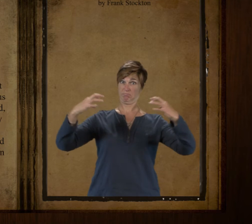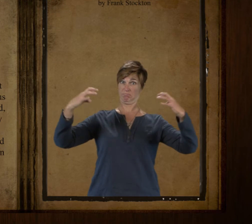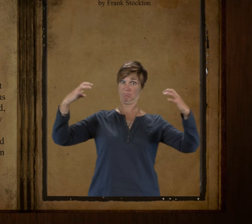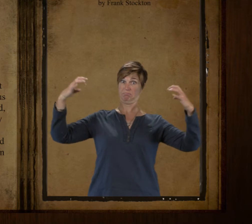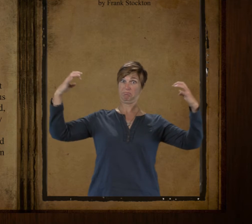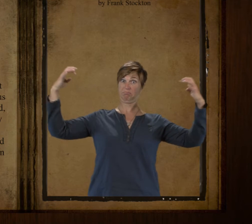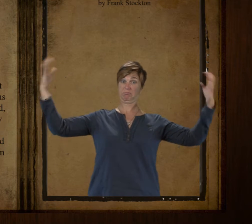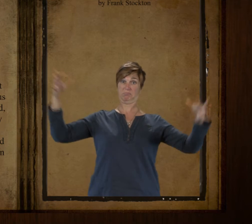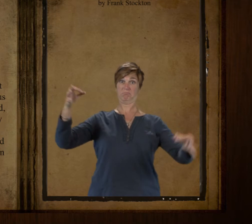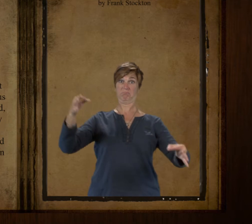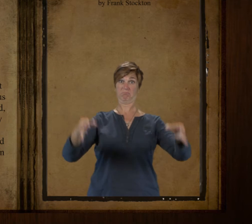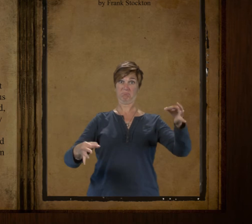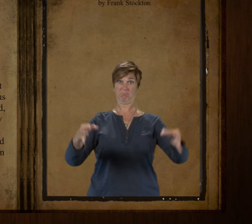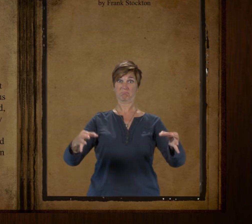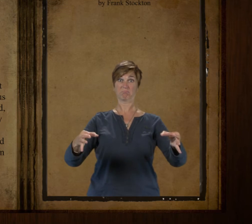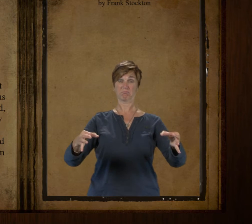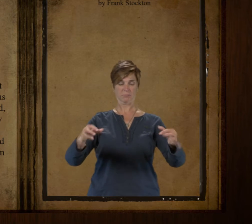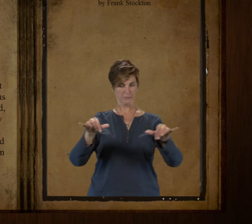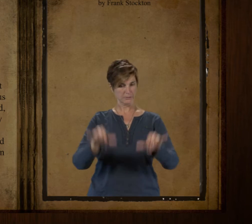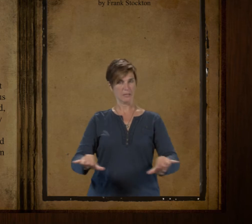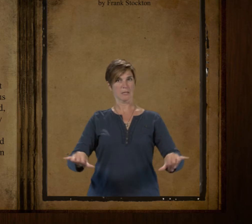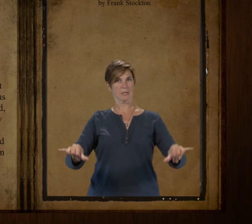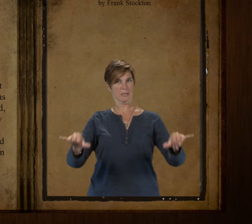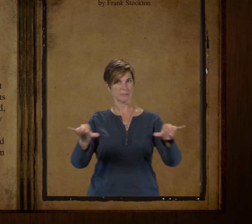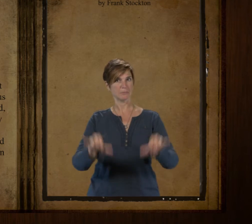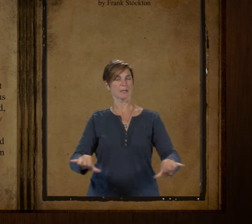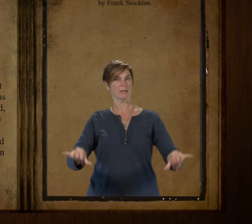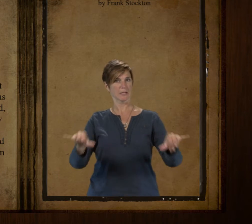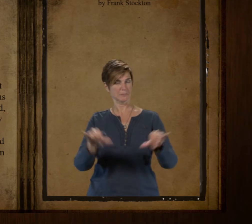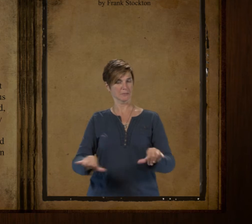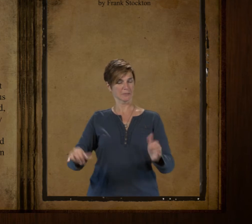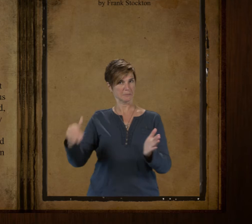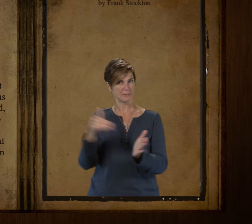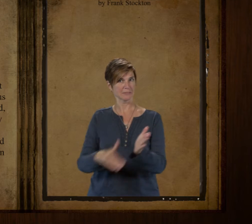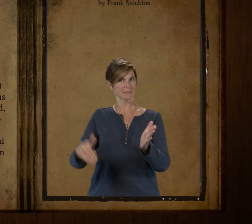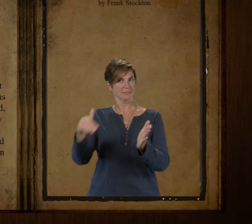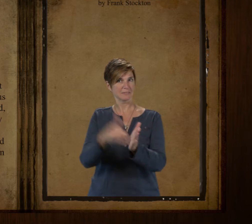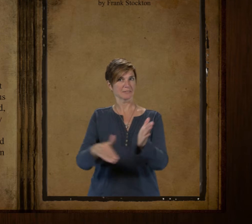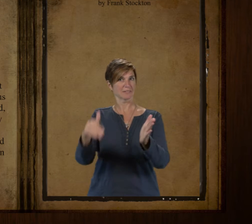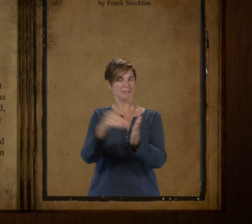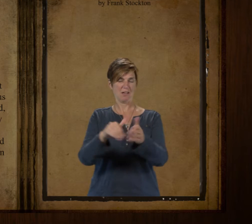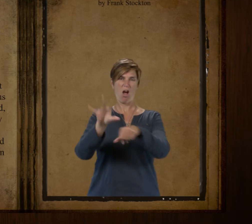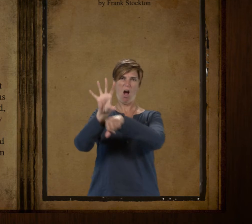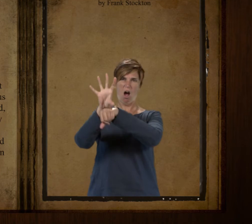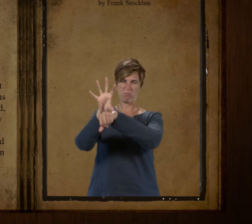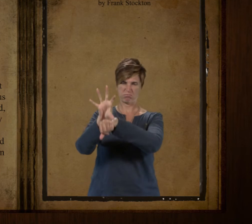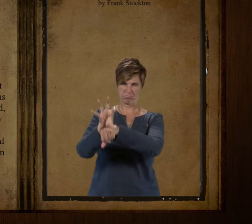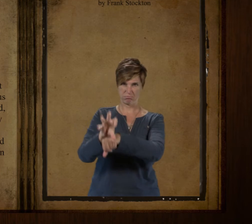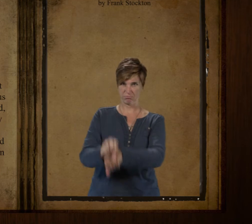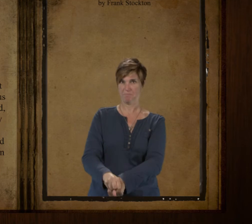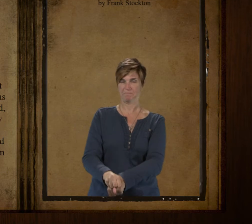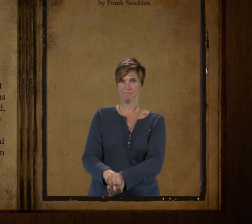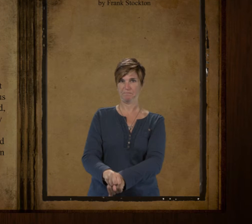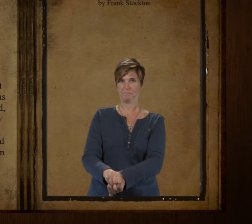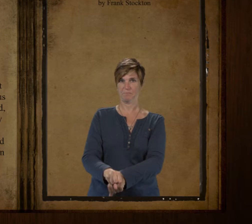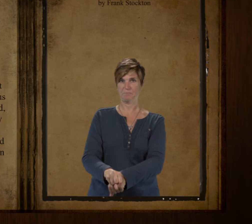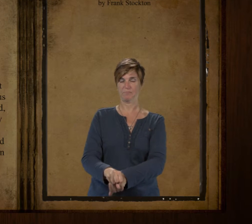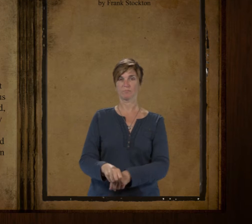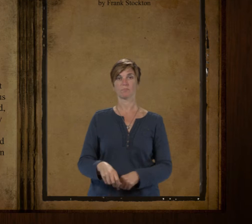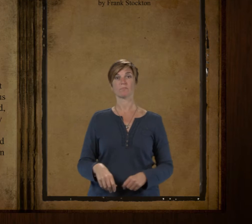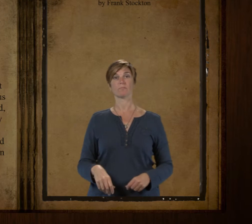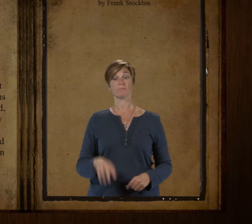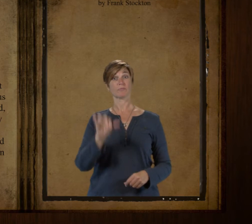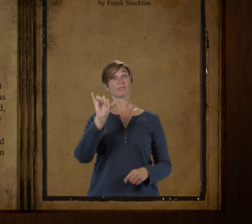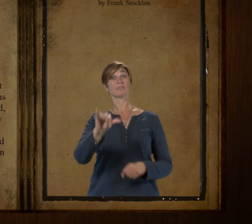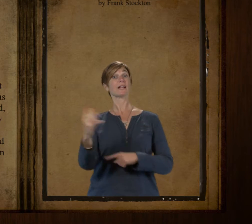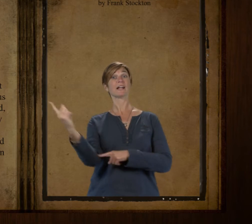The institution was a very popular one. When the people gathered together on one of the great trial